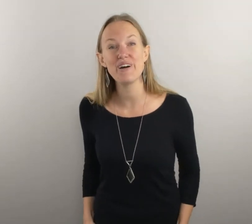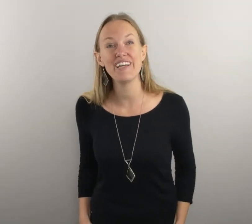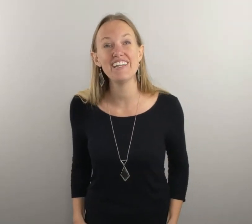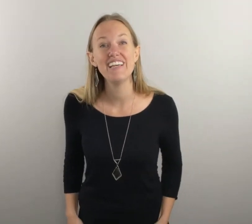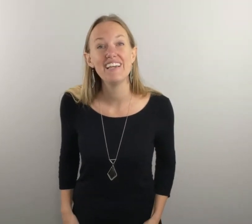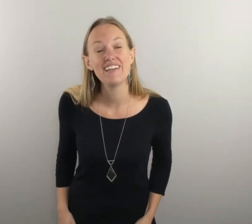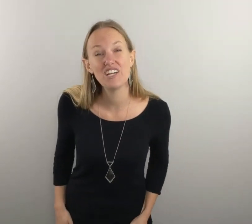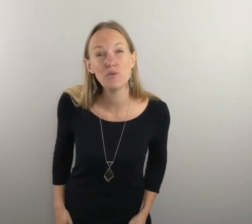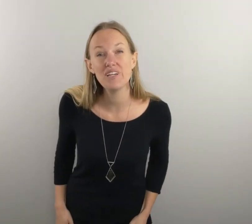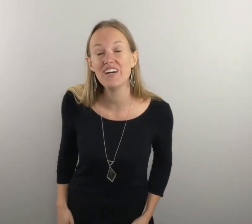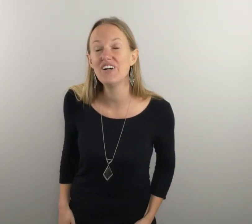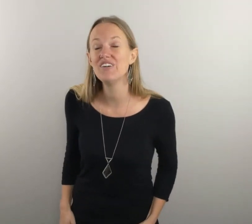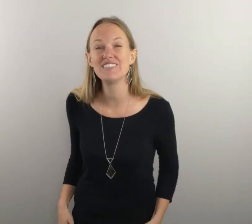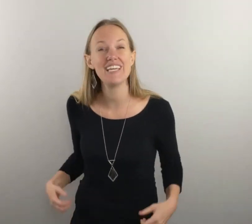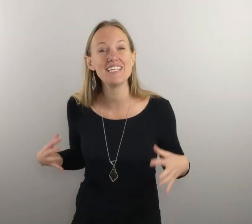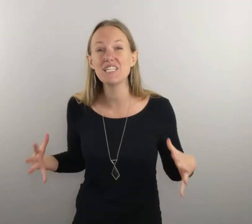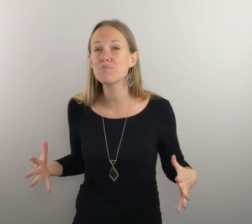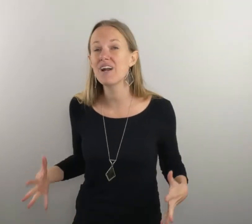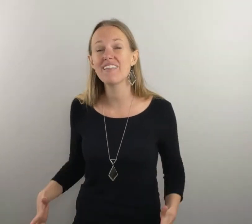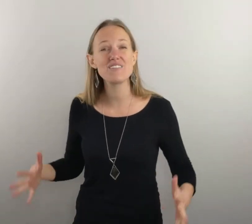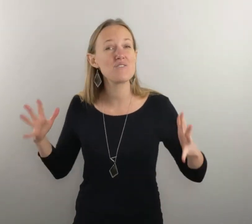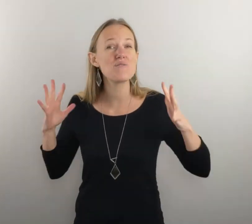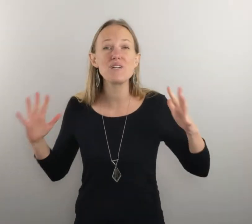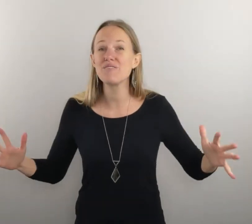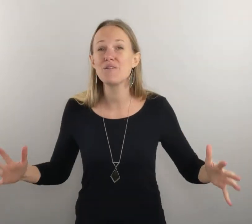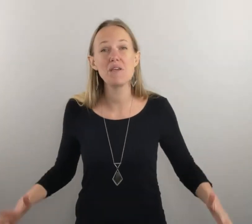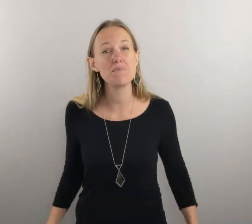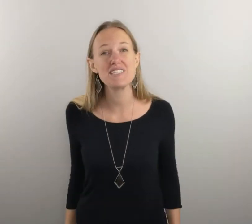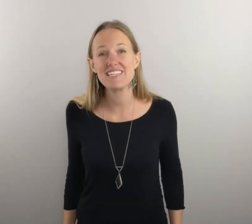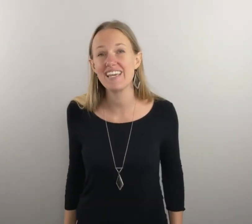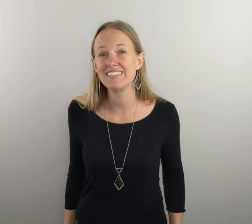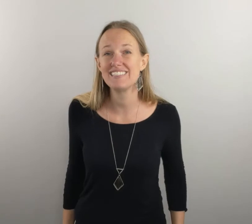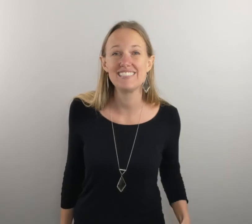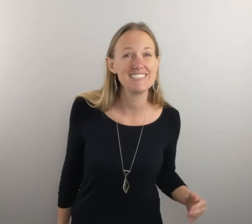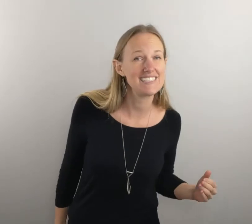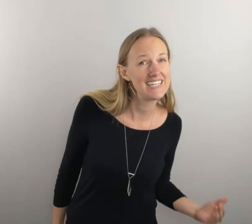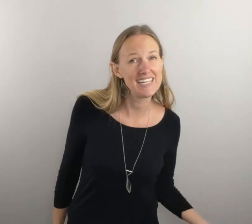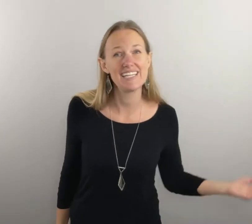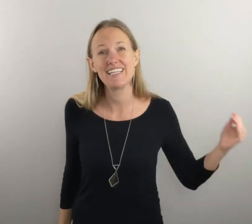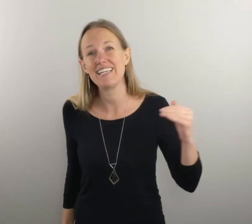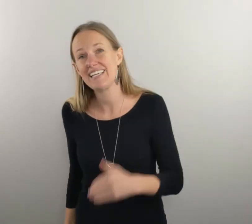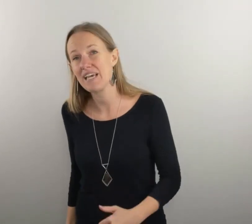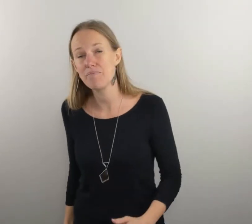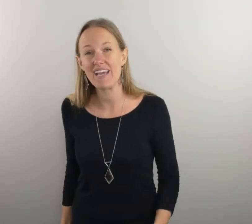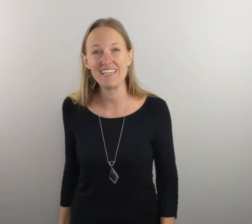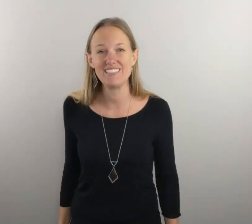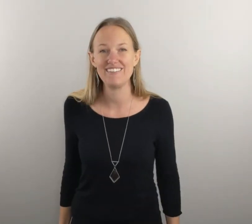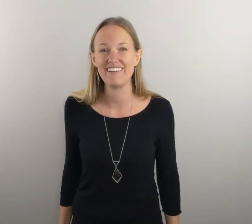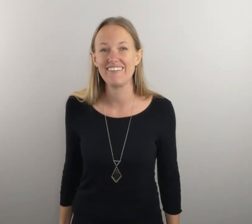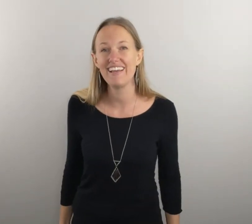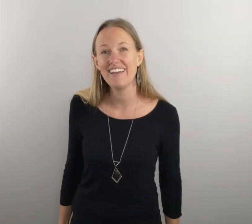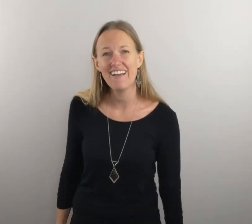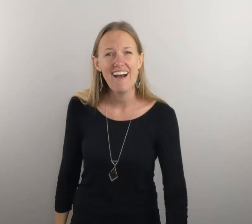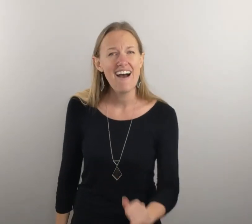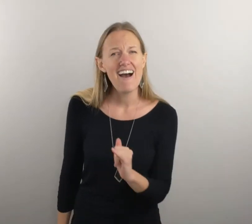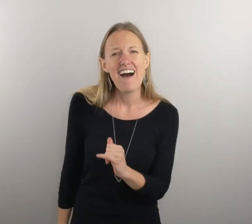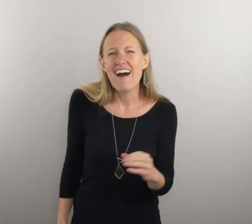1, here we go. Take a deep breath. Don't worry if you make mistakes. Just get back into it, okay?